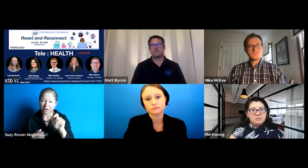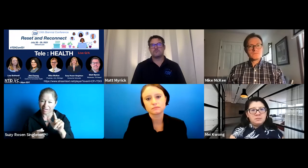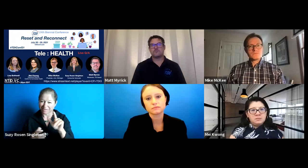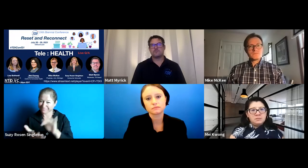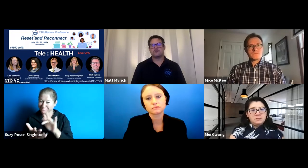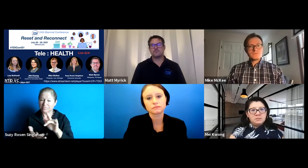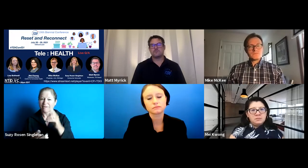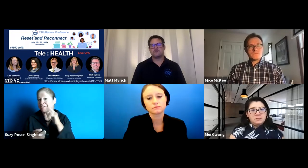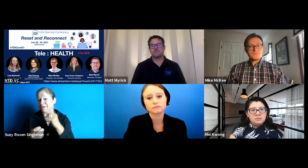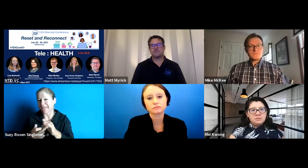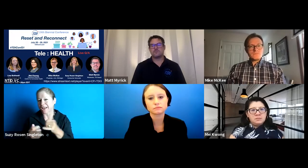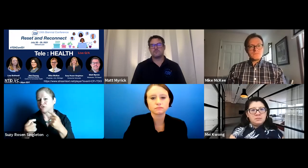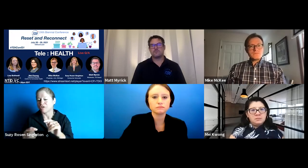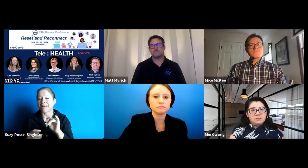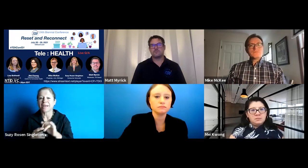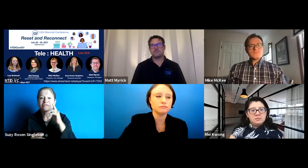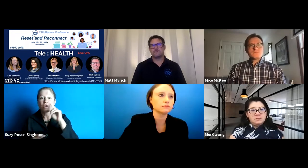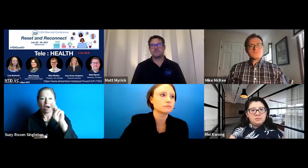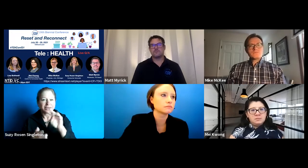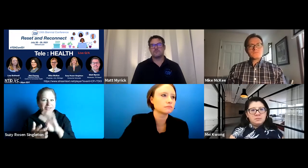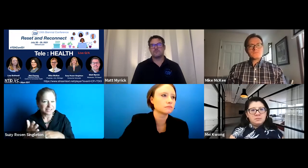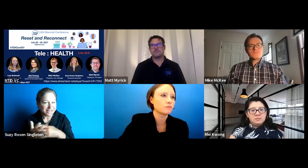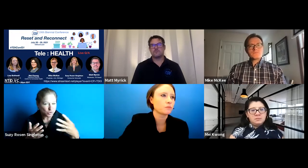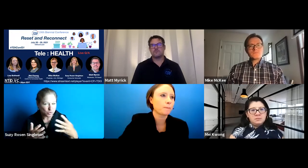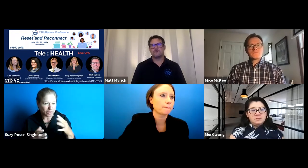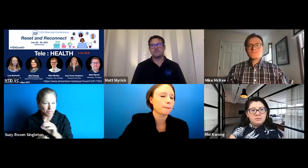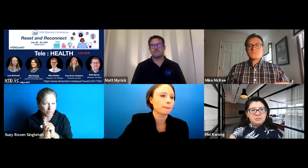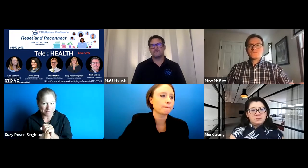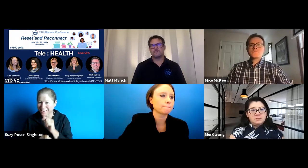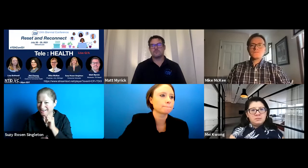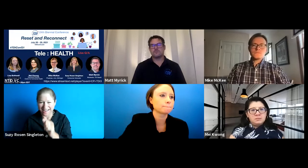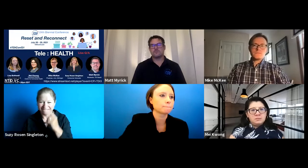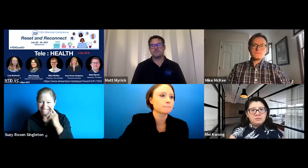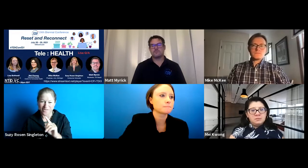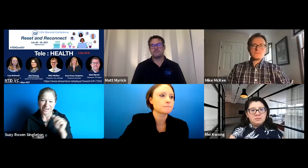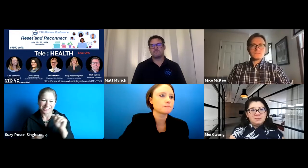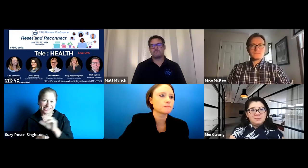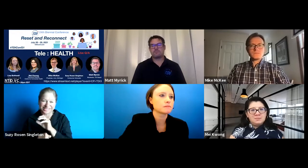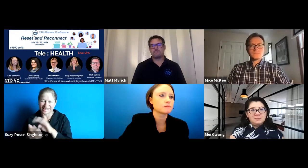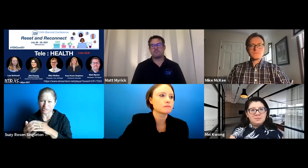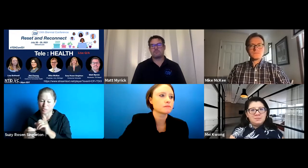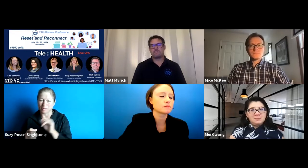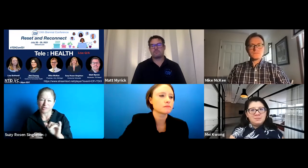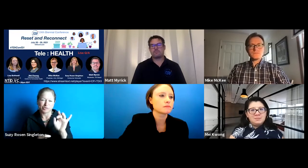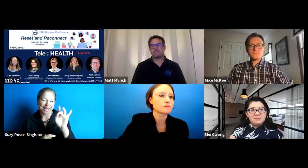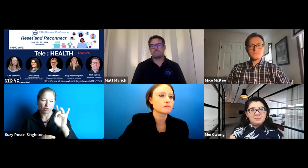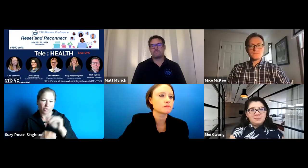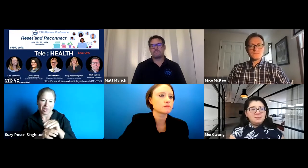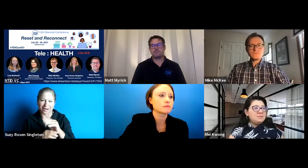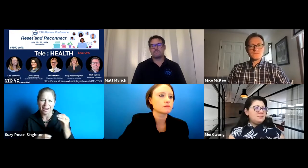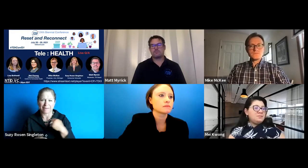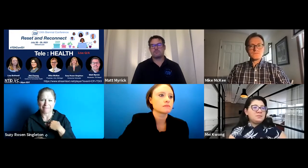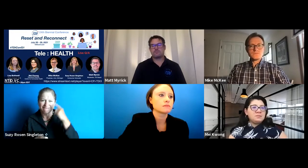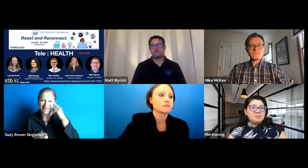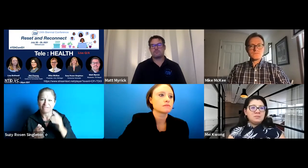app for the telehealth portal that I attempted to use for an unscheduled appointment, not for like a